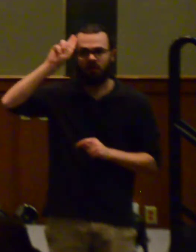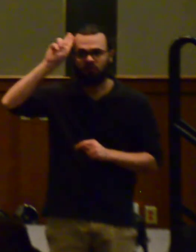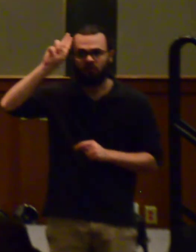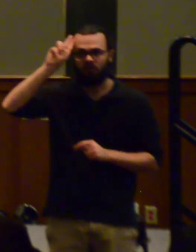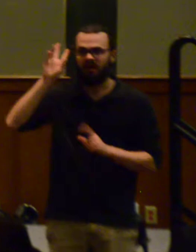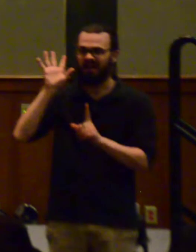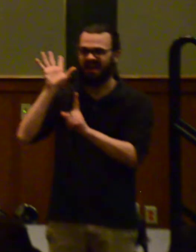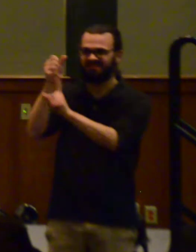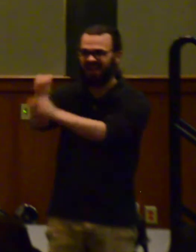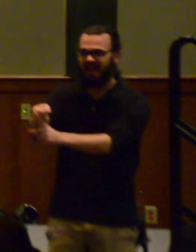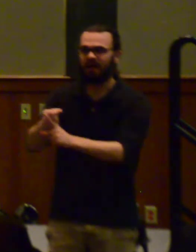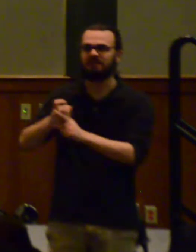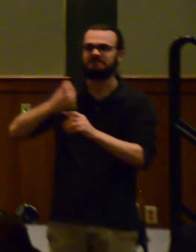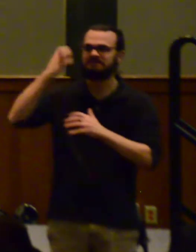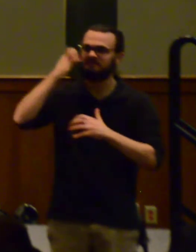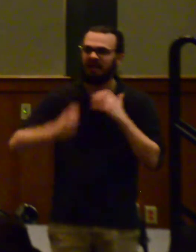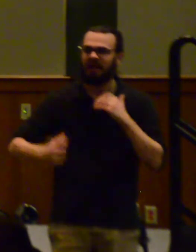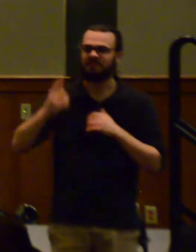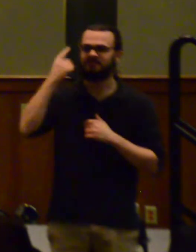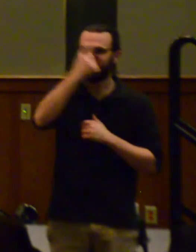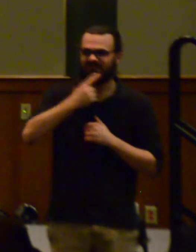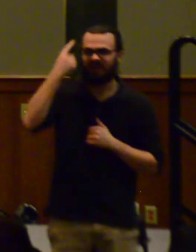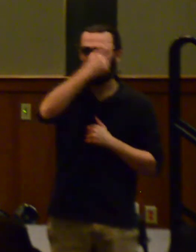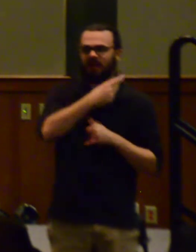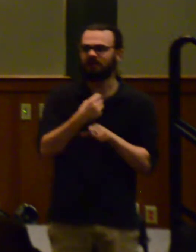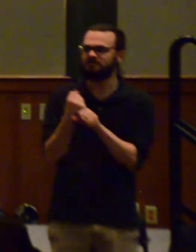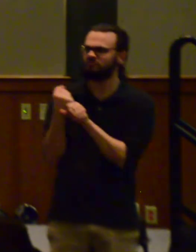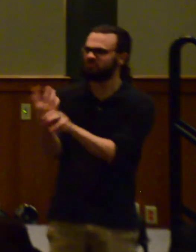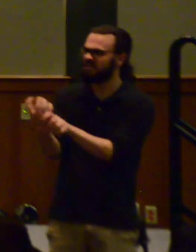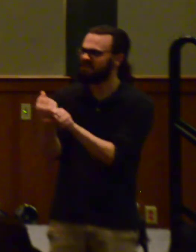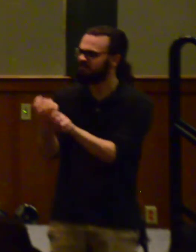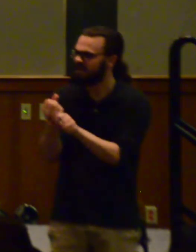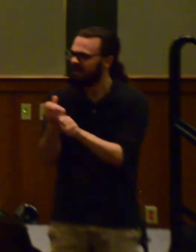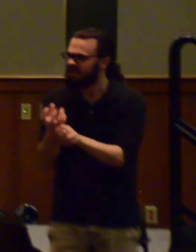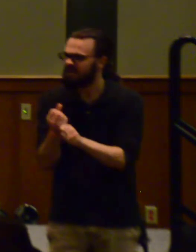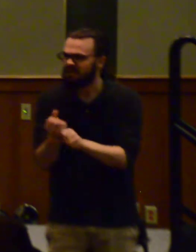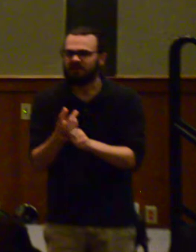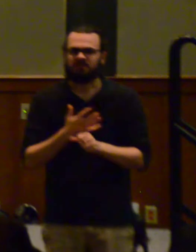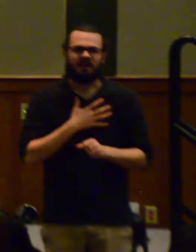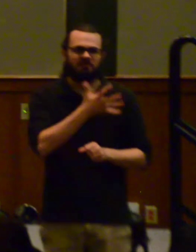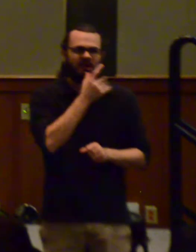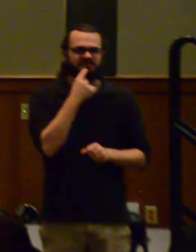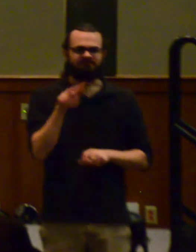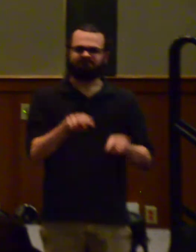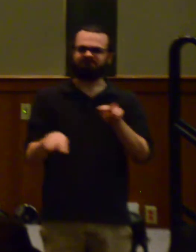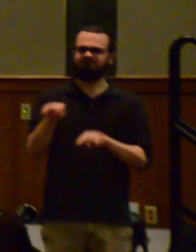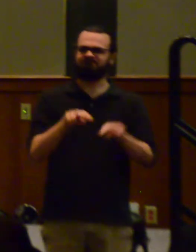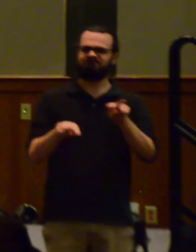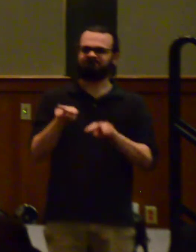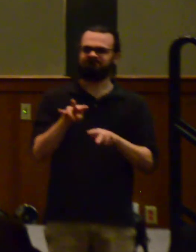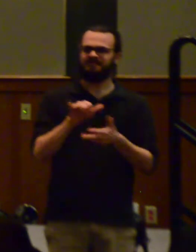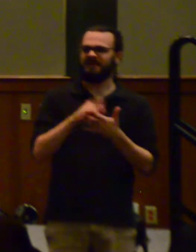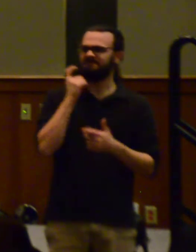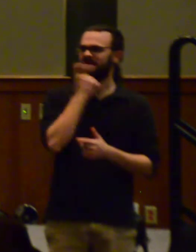scratching him in the face, screaming at him. My mom said it looked like she was on meth, because that's how her mom looked when